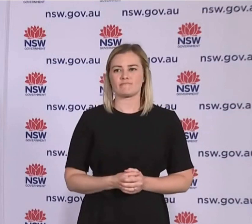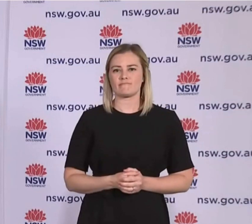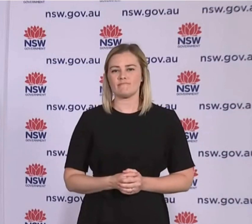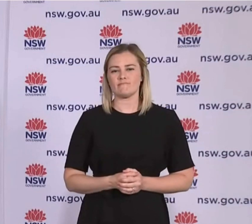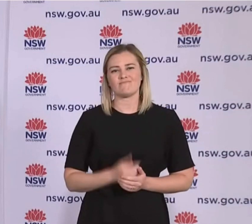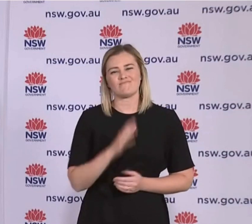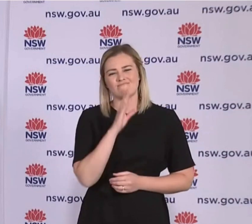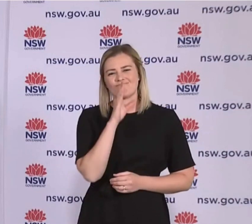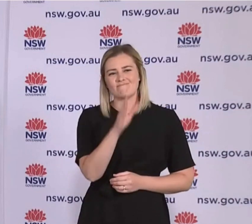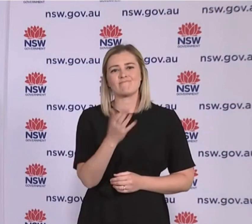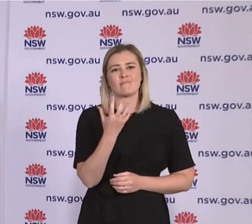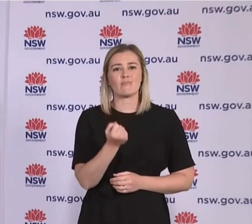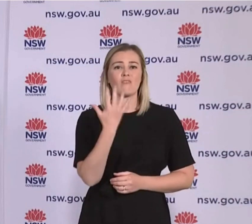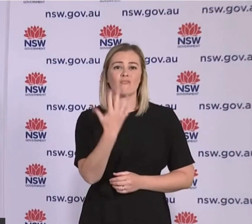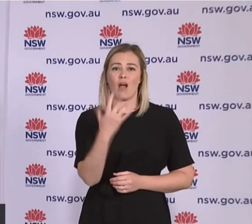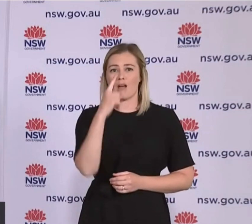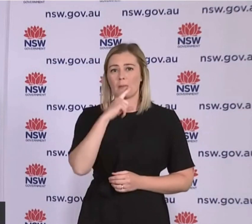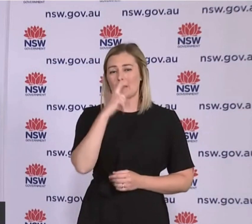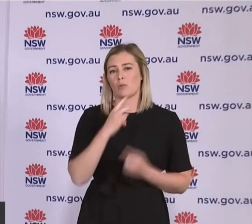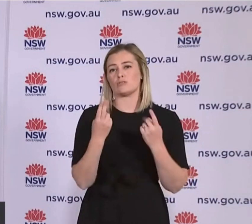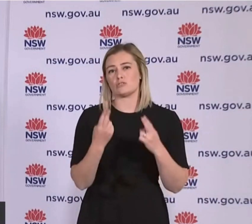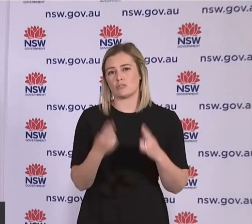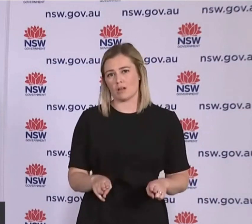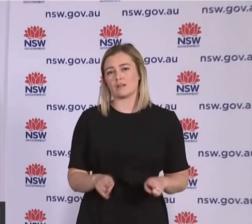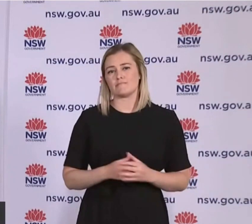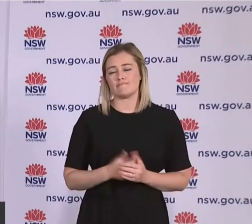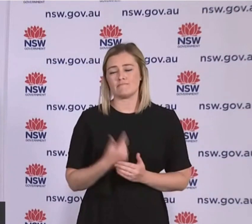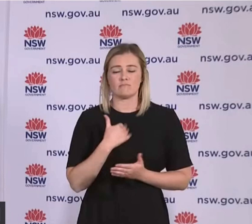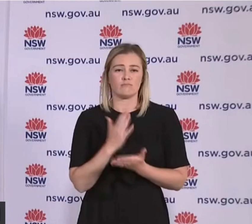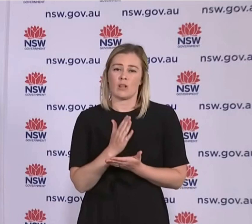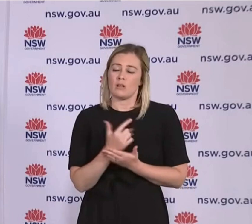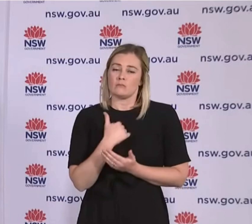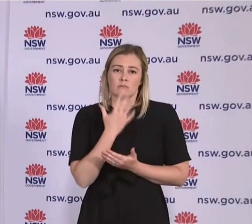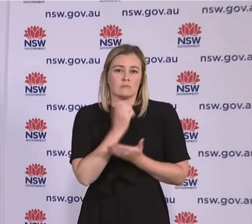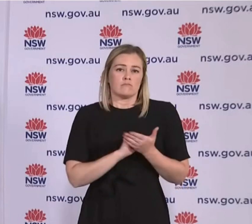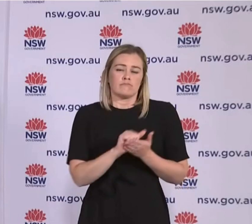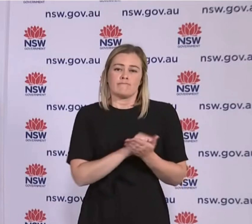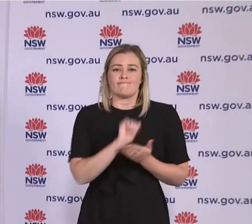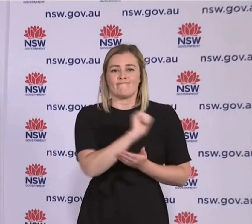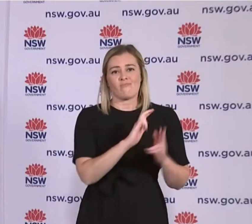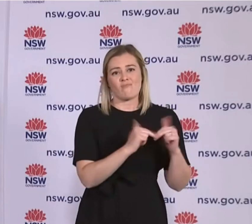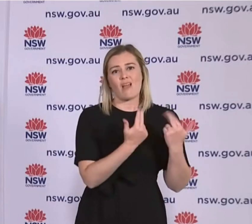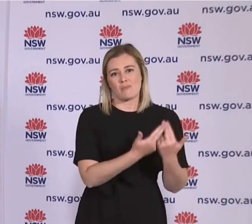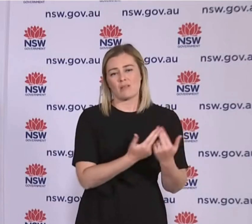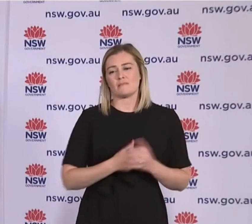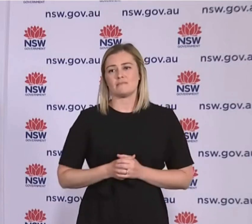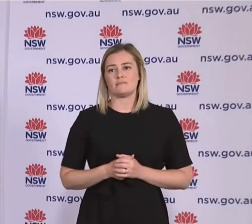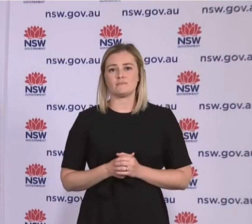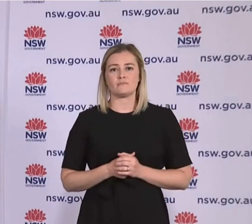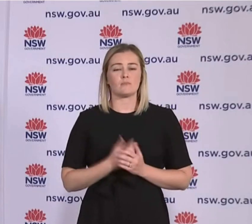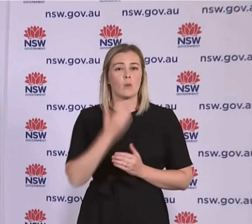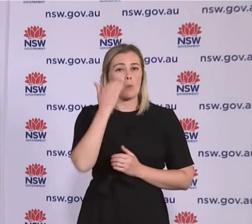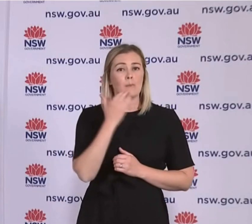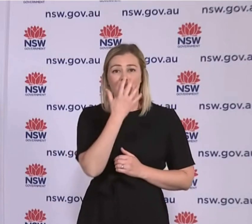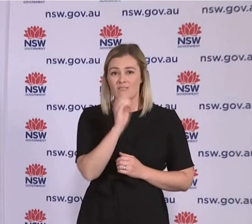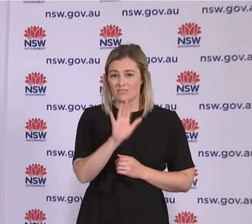of 5 deaths, and I extend my condolences to their loved ones. A woman in her 50s from Western